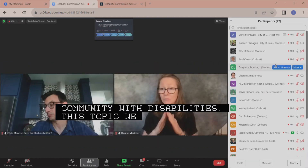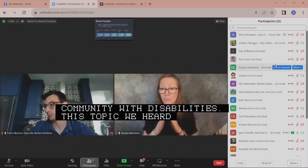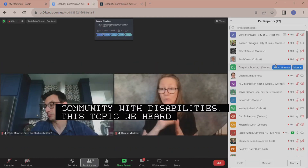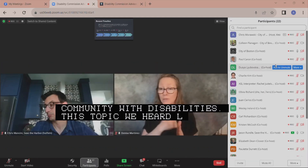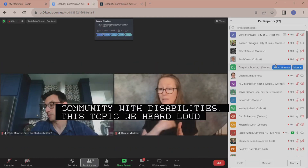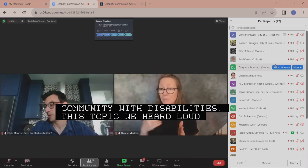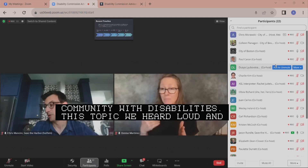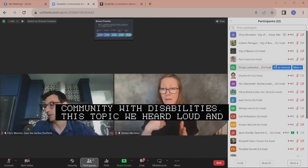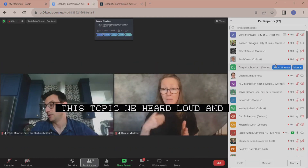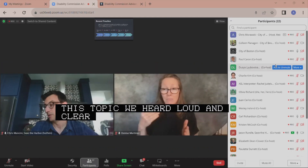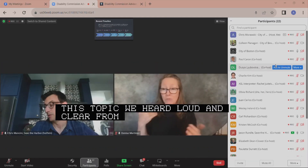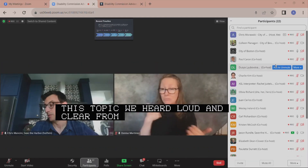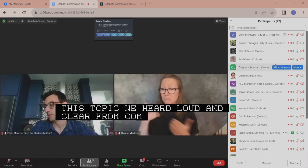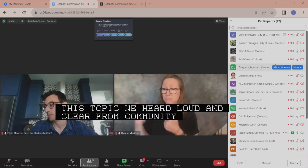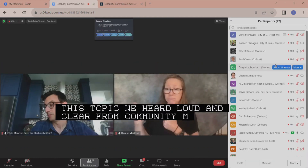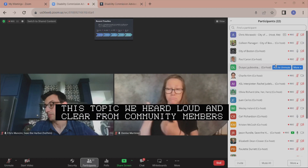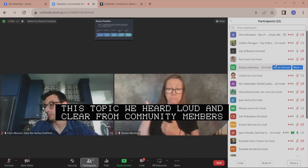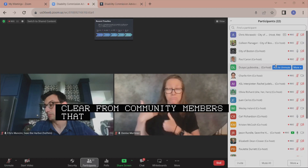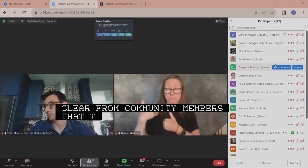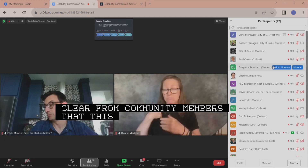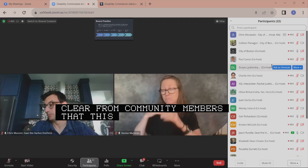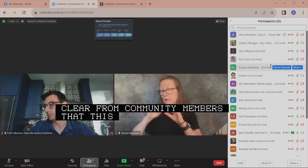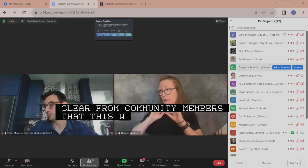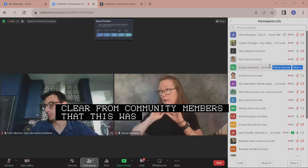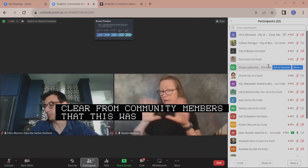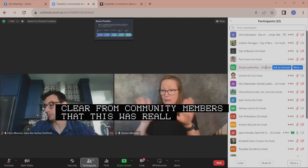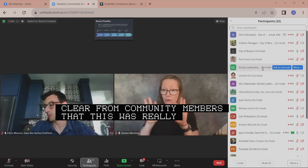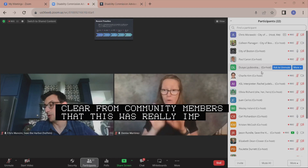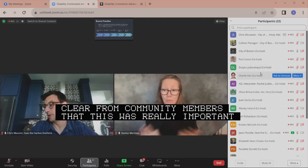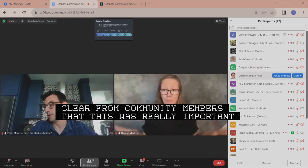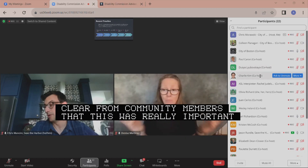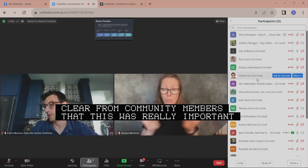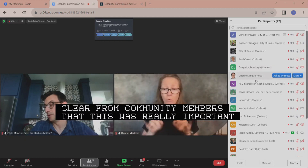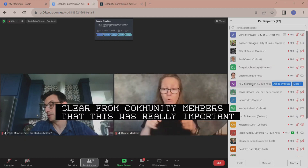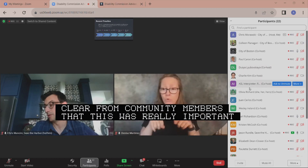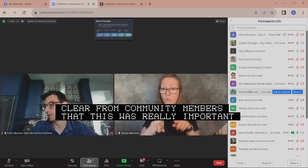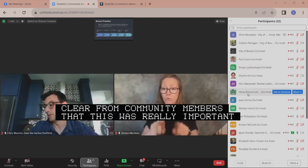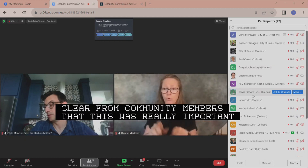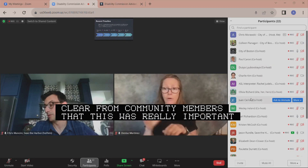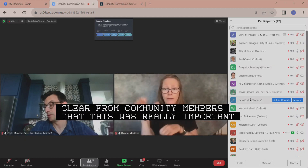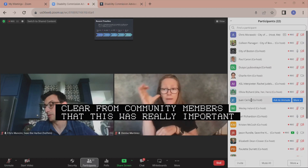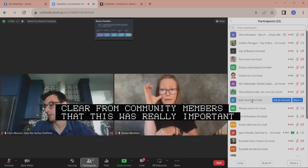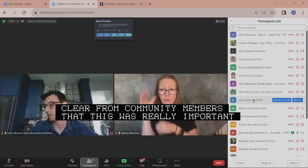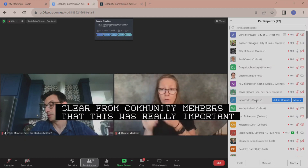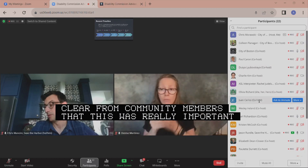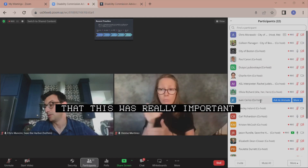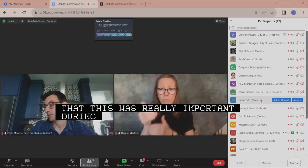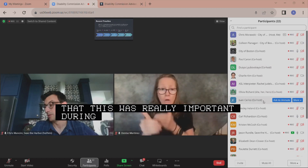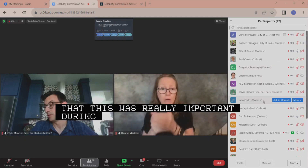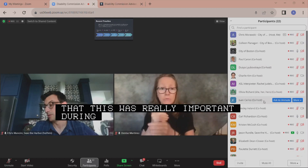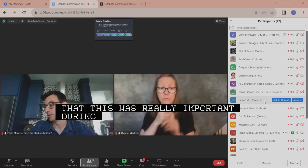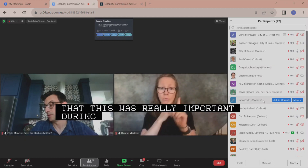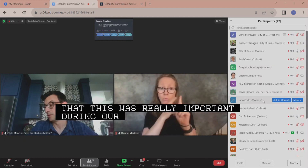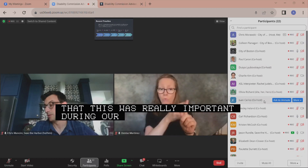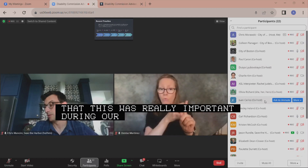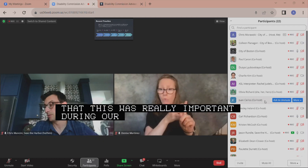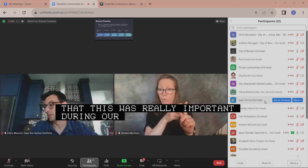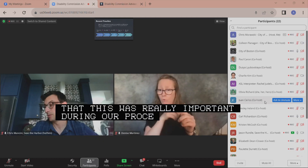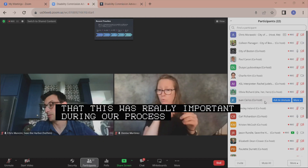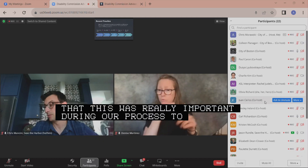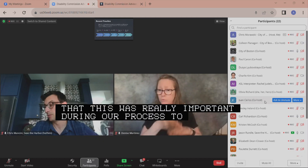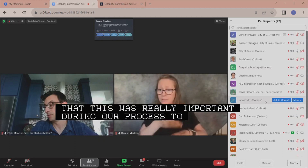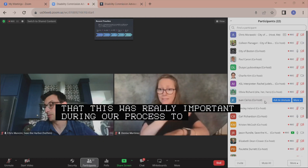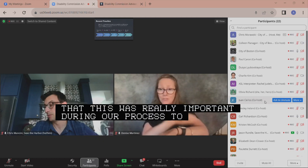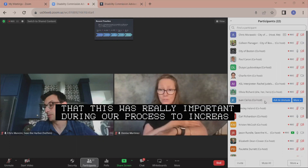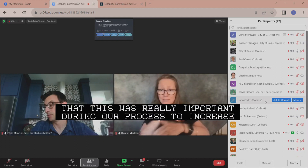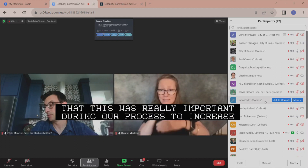important during our hearing process to increase accessibility for people of color